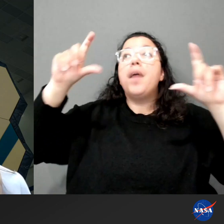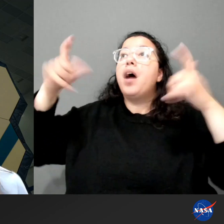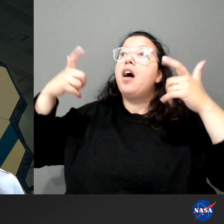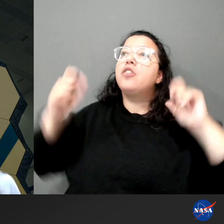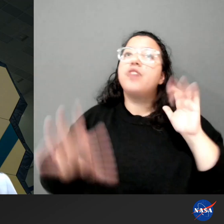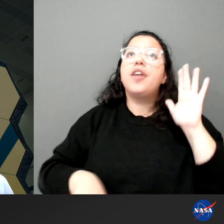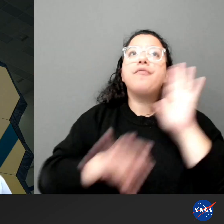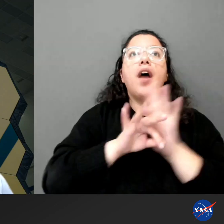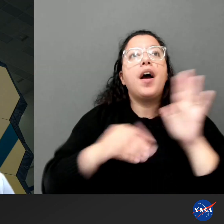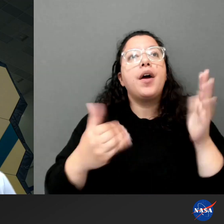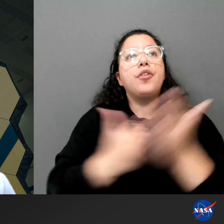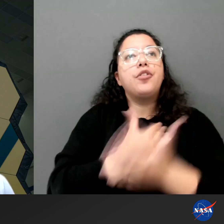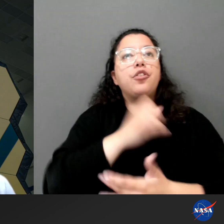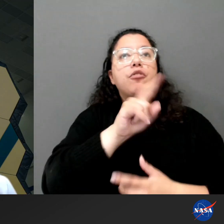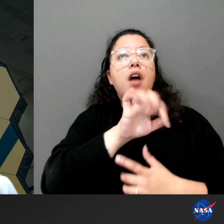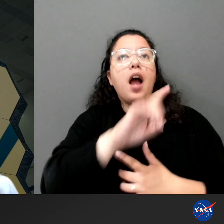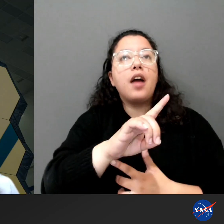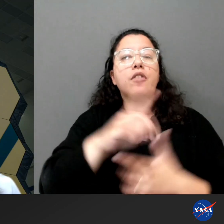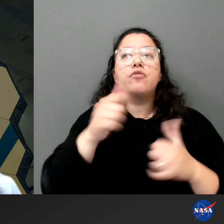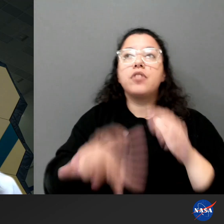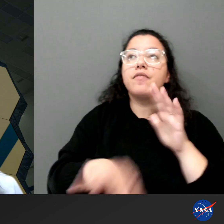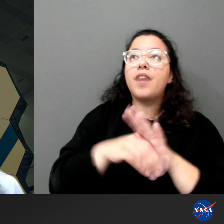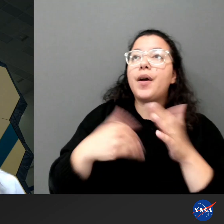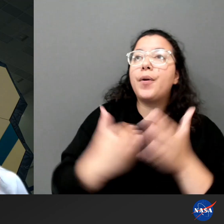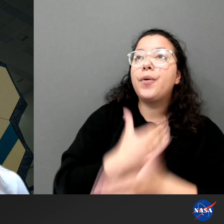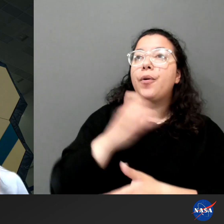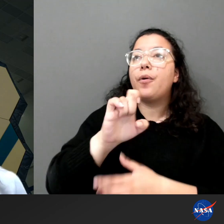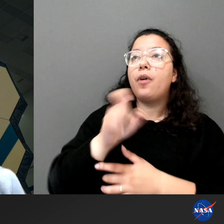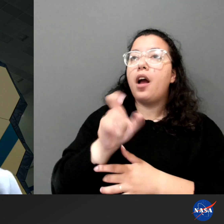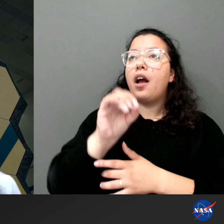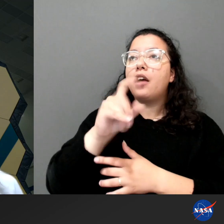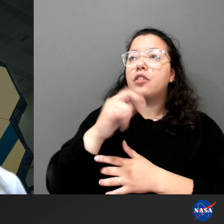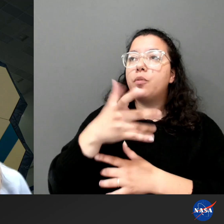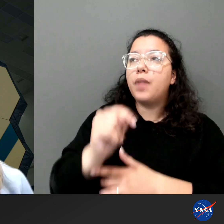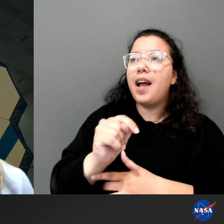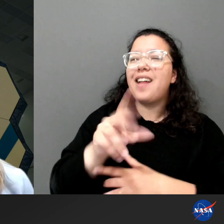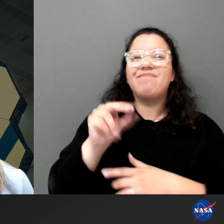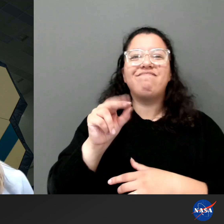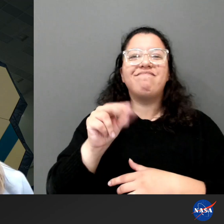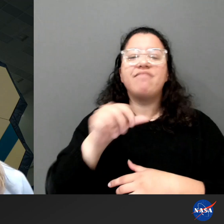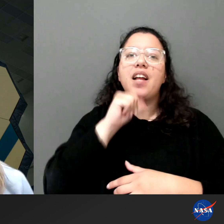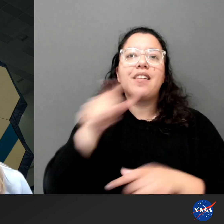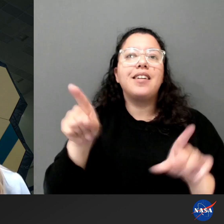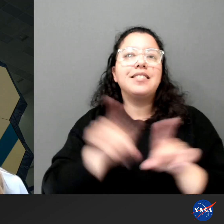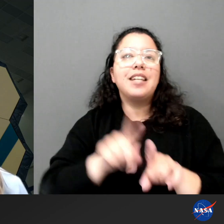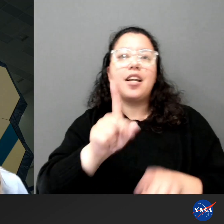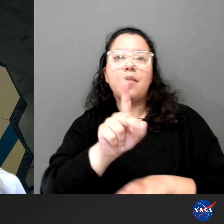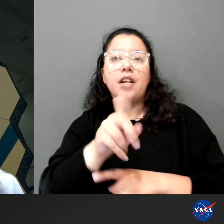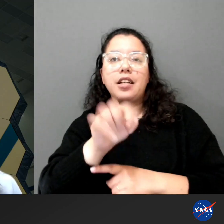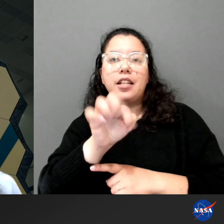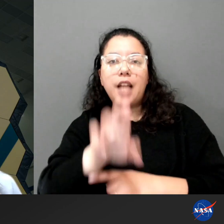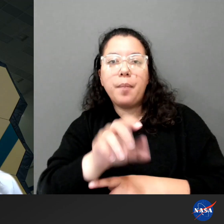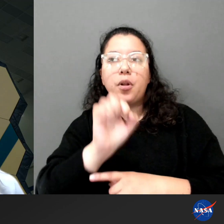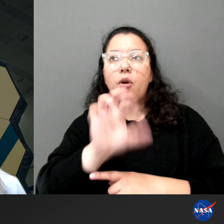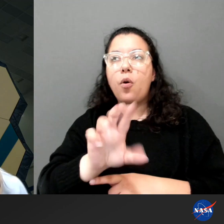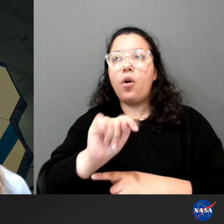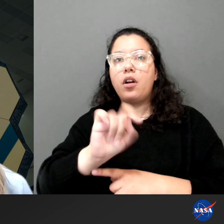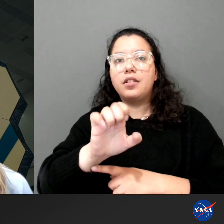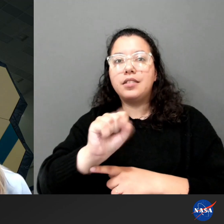for exoplanets the way the TESS mission is currently doing, or the Kepler mission did prior, or even what